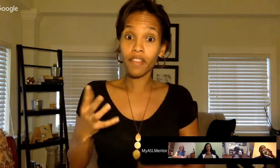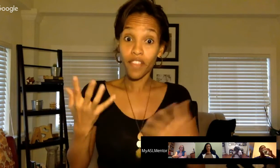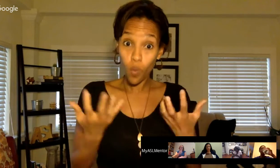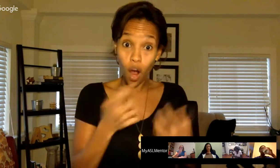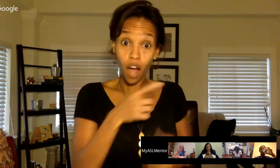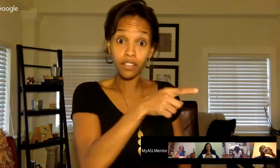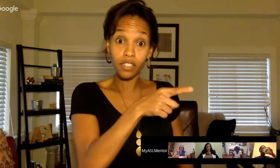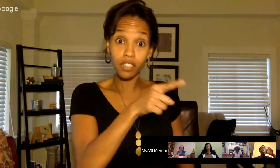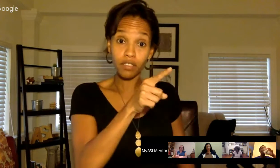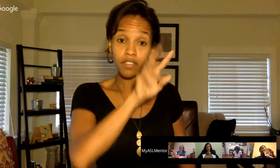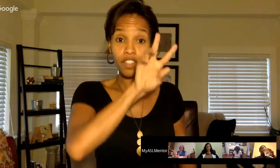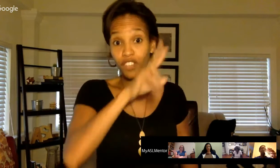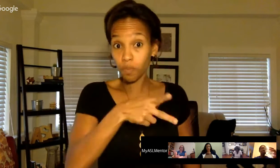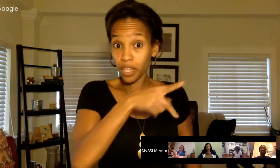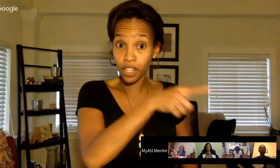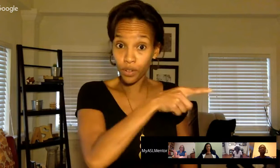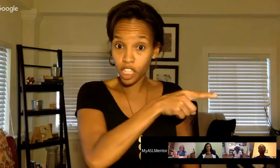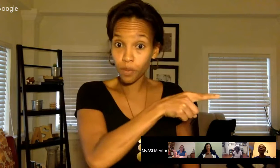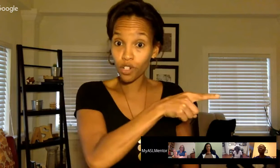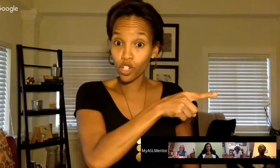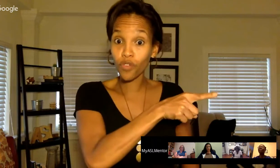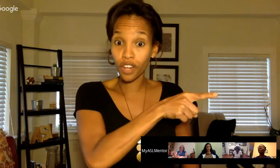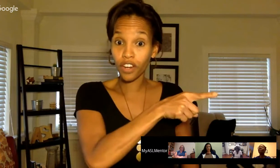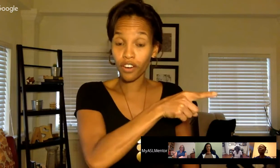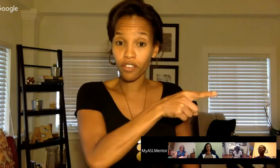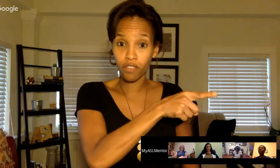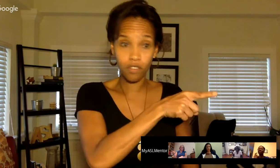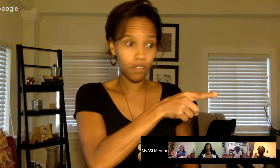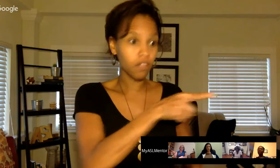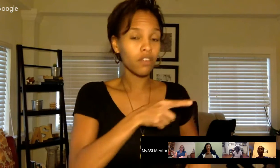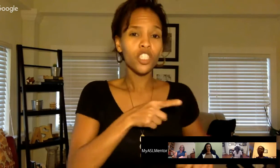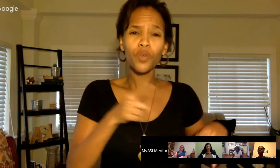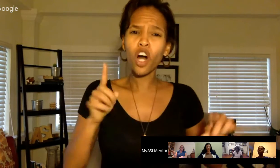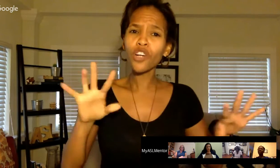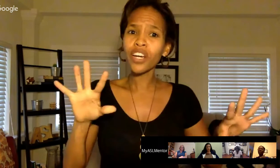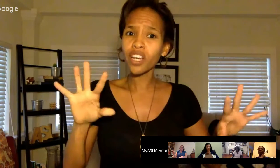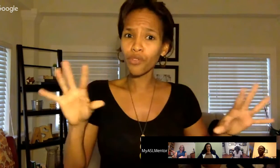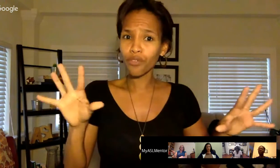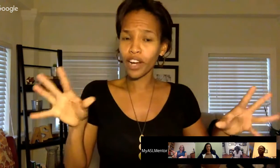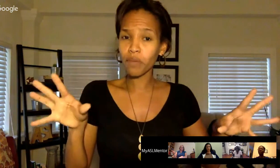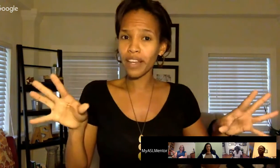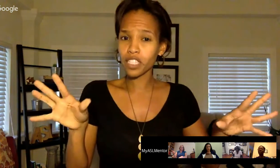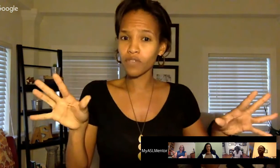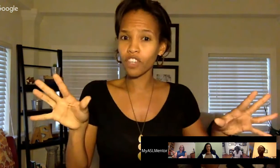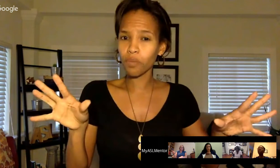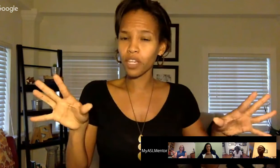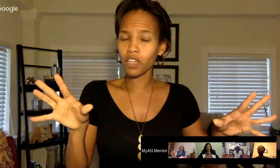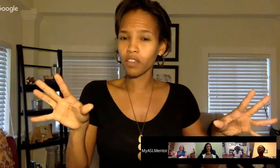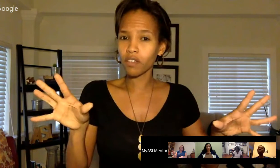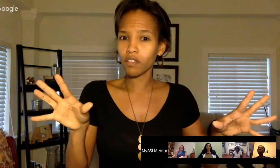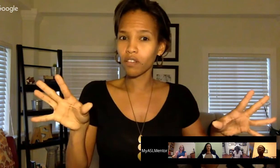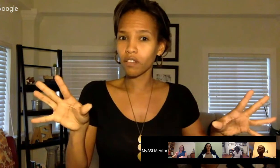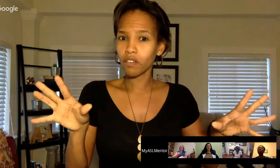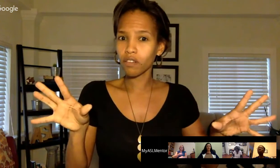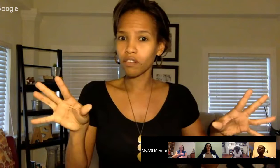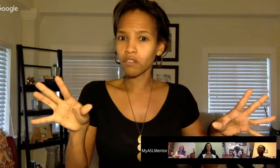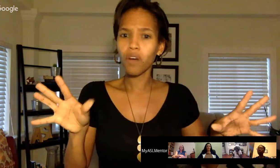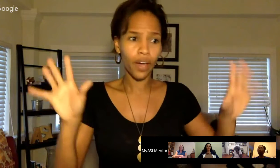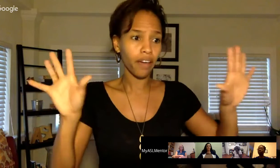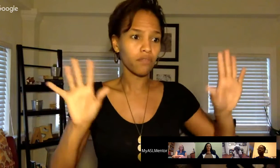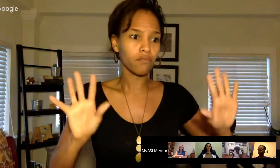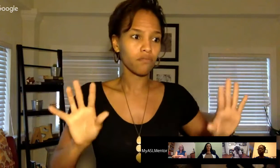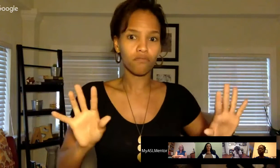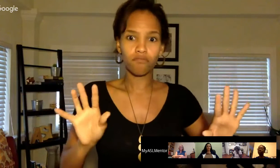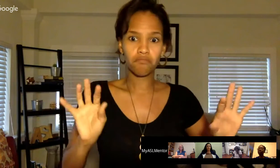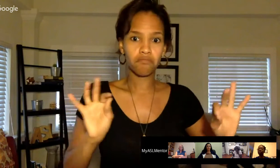okay? They want the VP or this person over here. Do we all agree that running mate is VP?